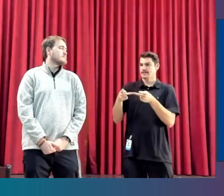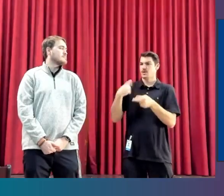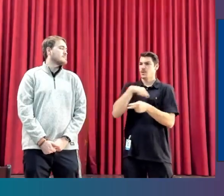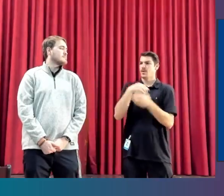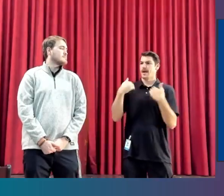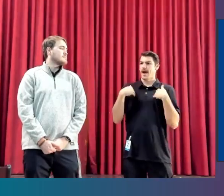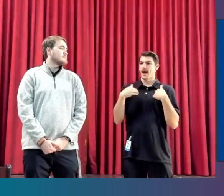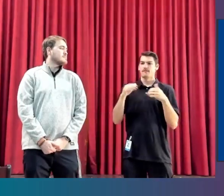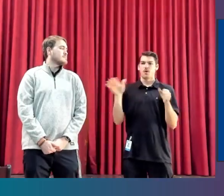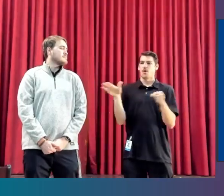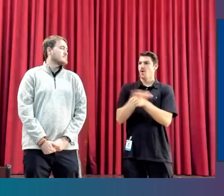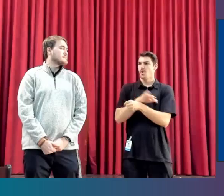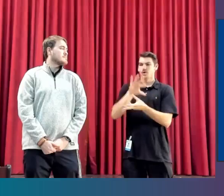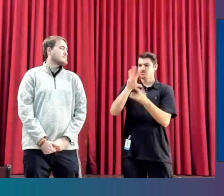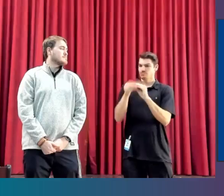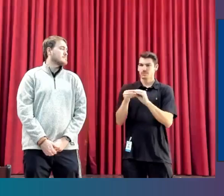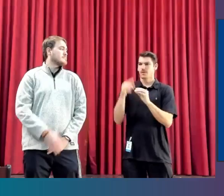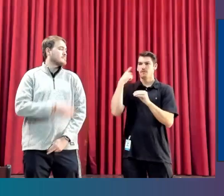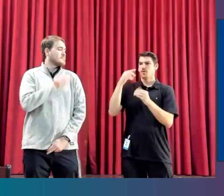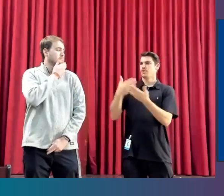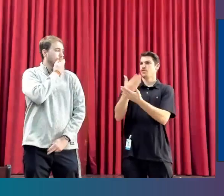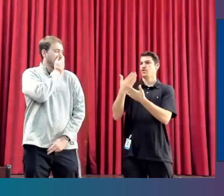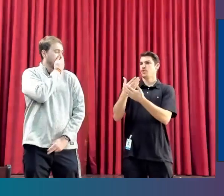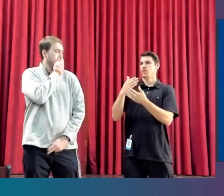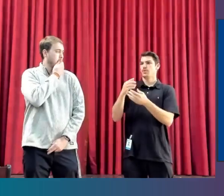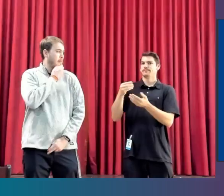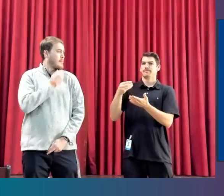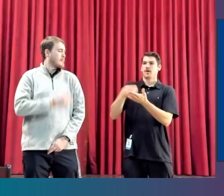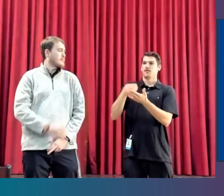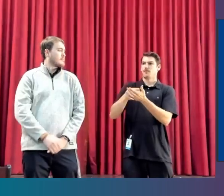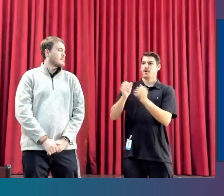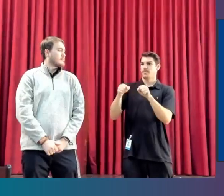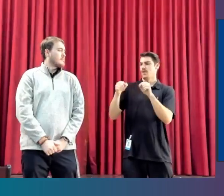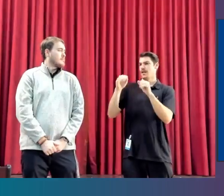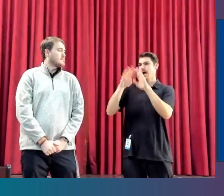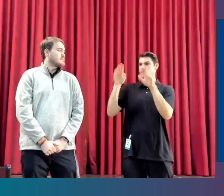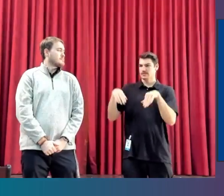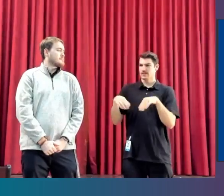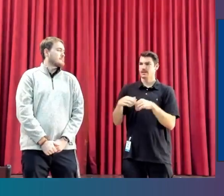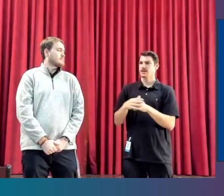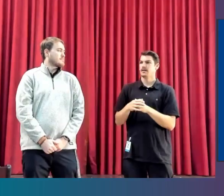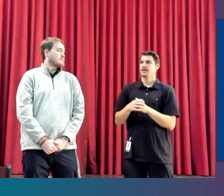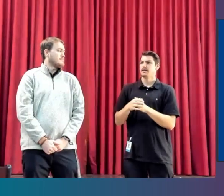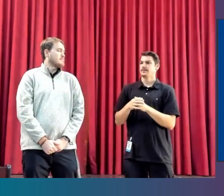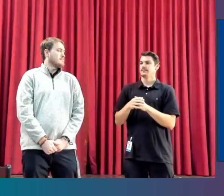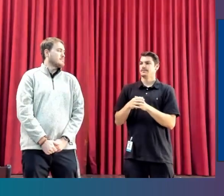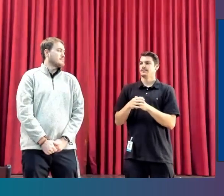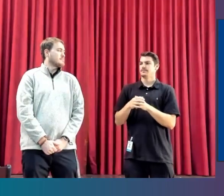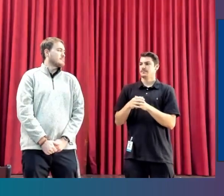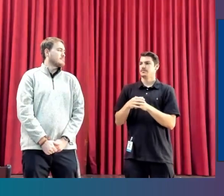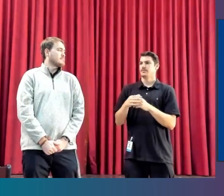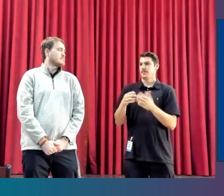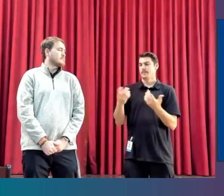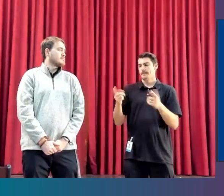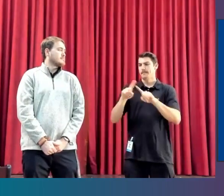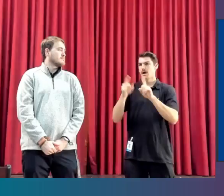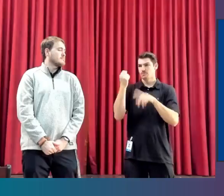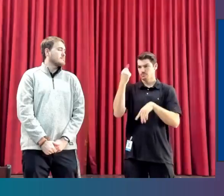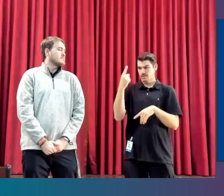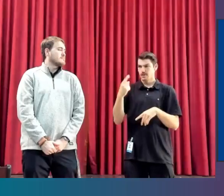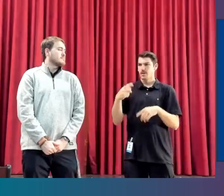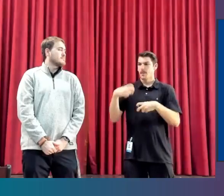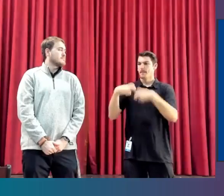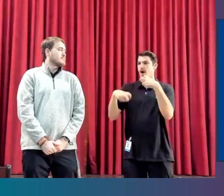on where we put the new affordable housing that is accessible that we can find. The problem with